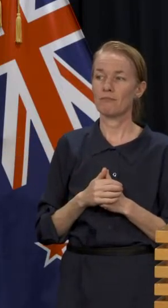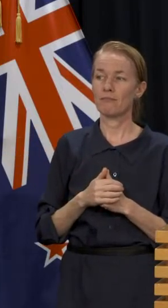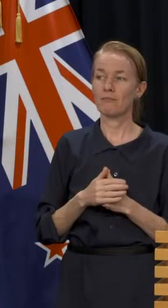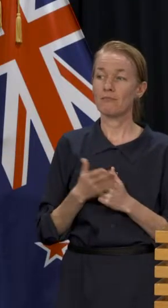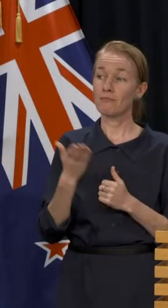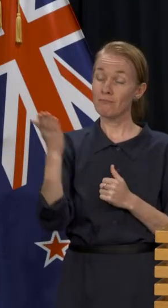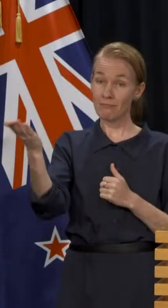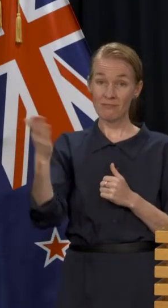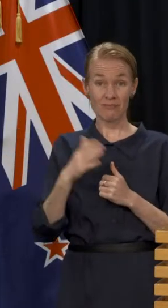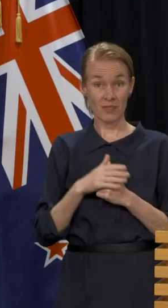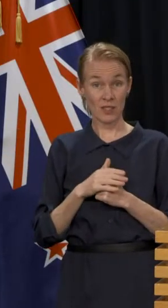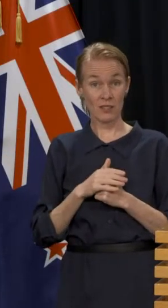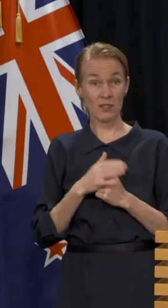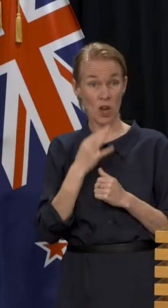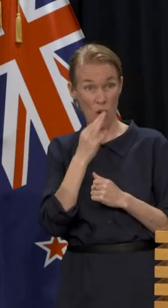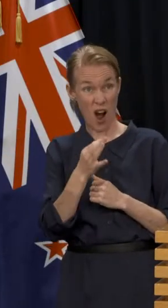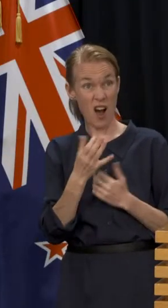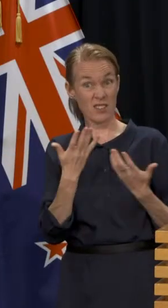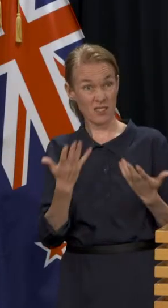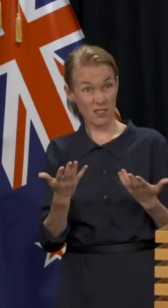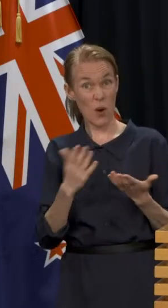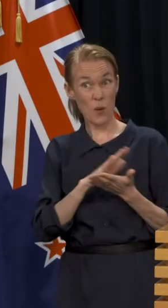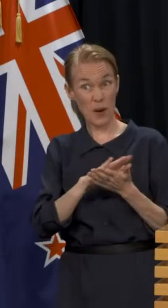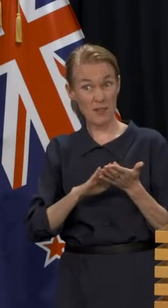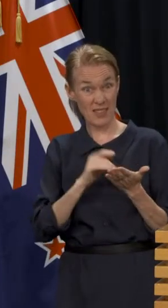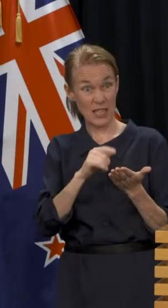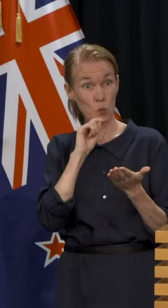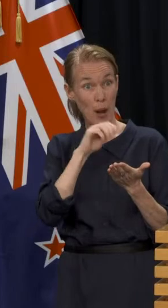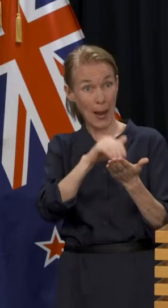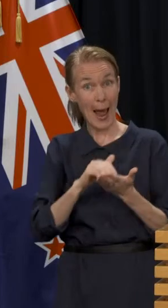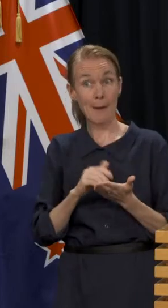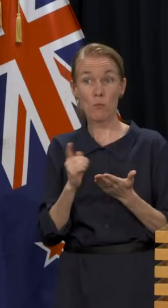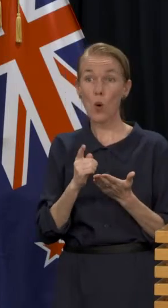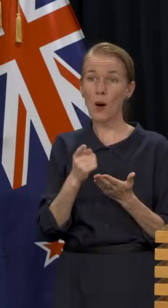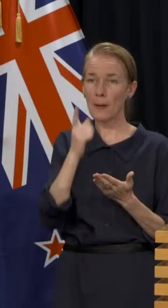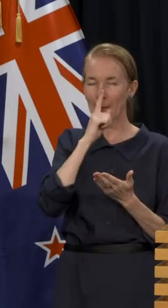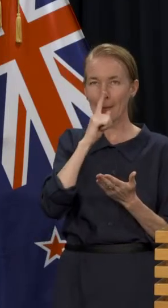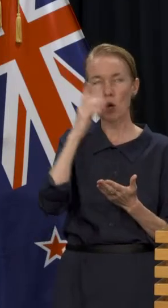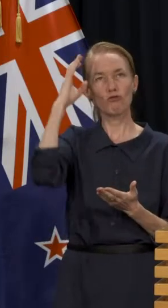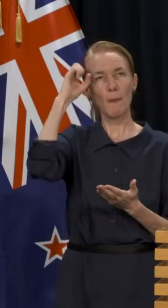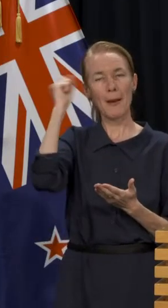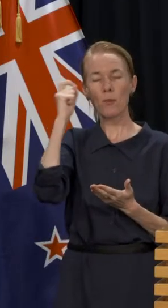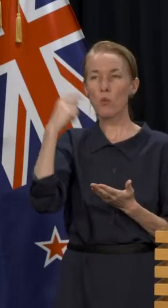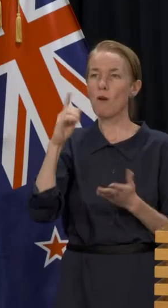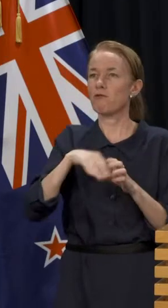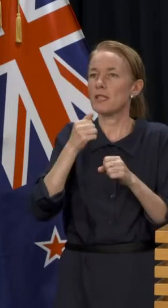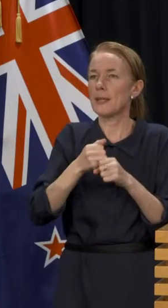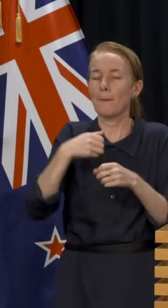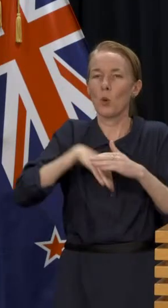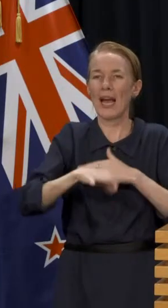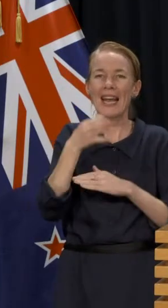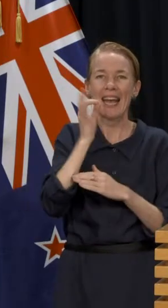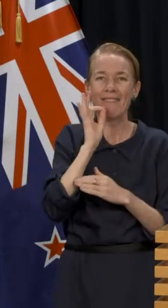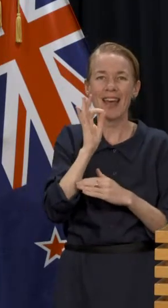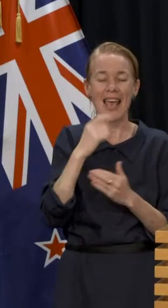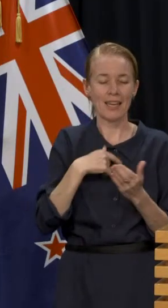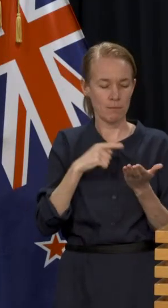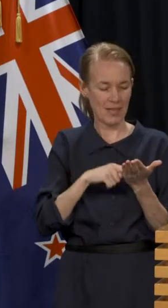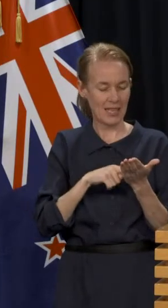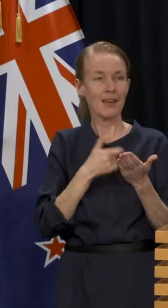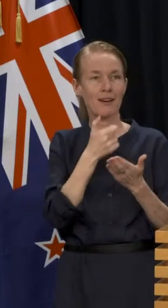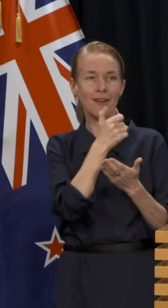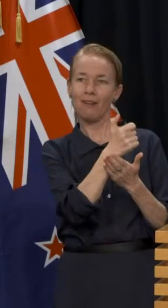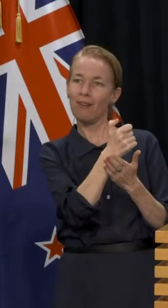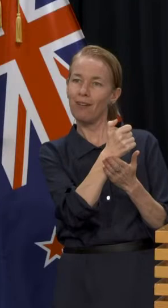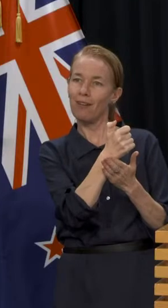scan. It's about getting people into the habit of using the app regularly. And I think the more regularly people use it, and I'm one myself, I went through a period